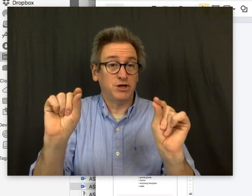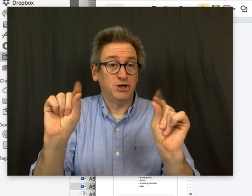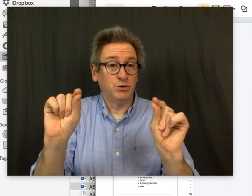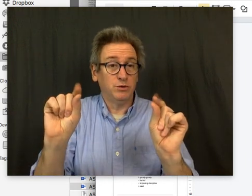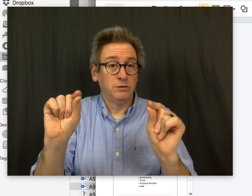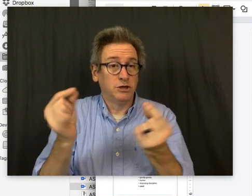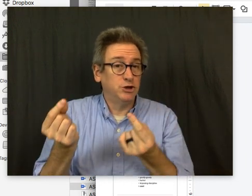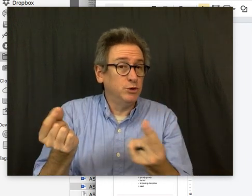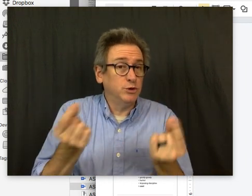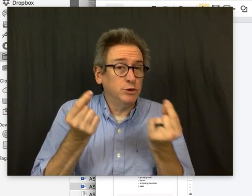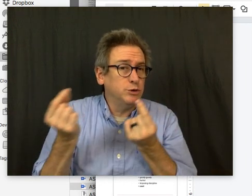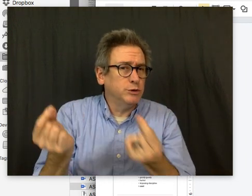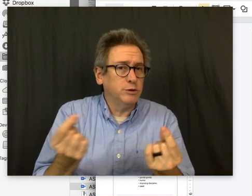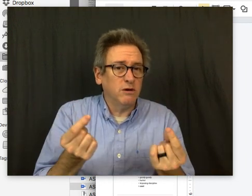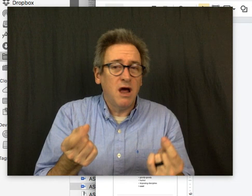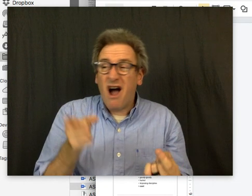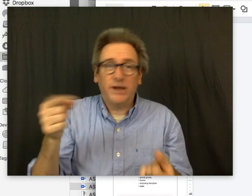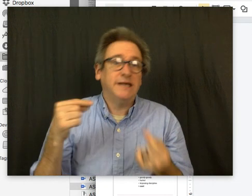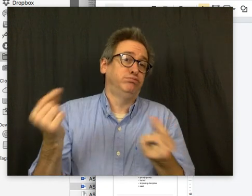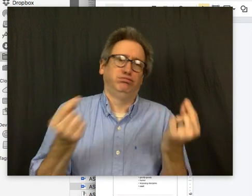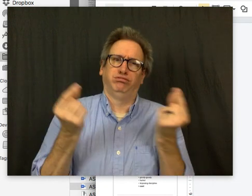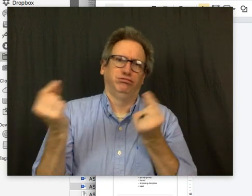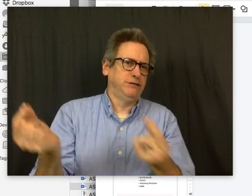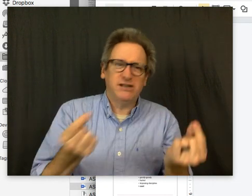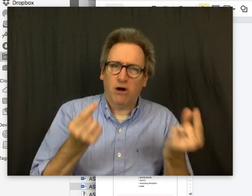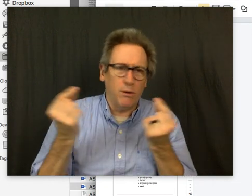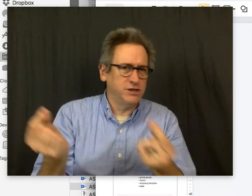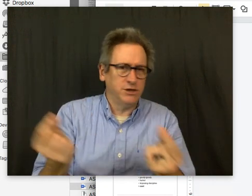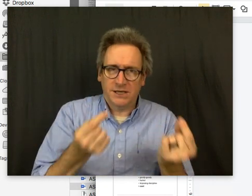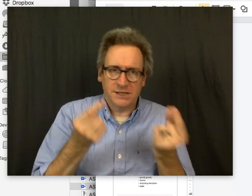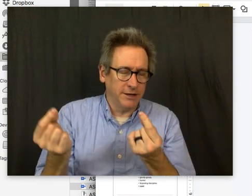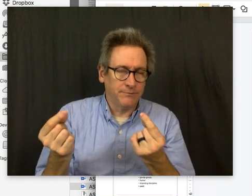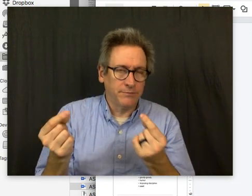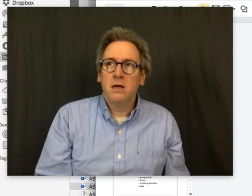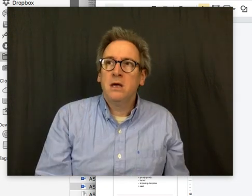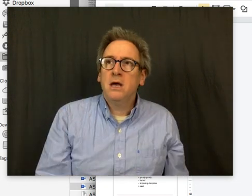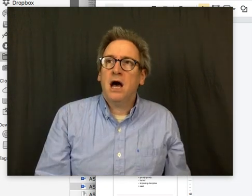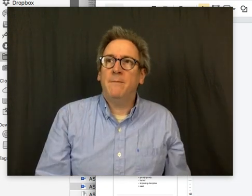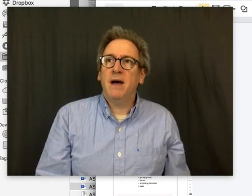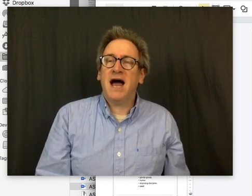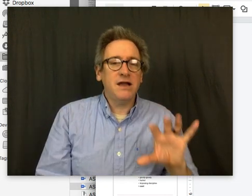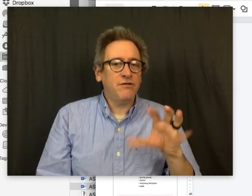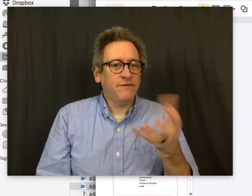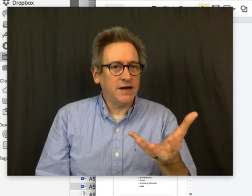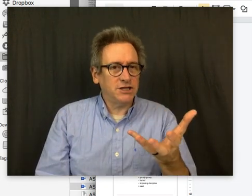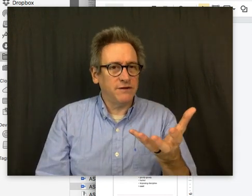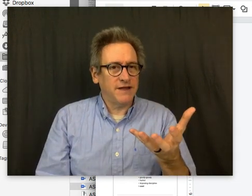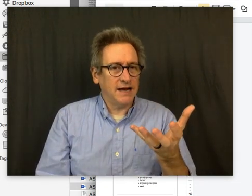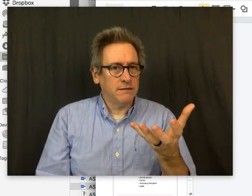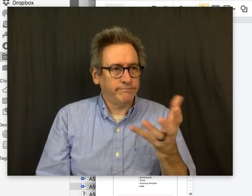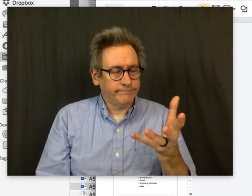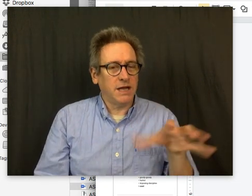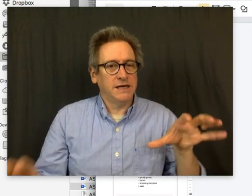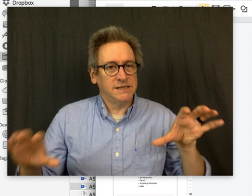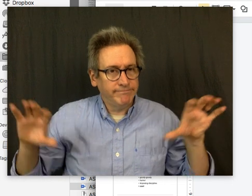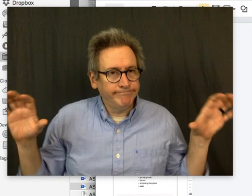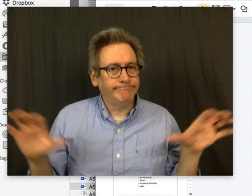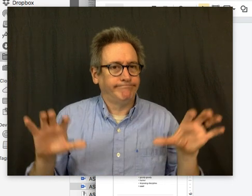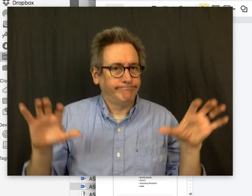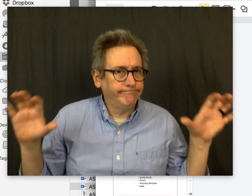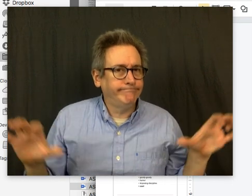Remember to do. He's always doing something. Another variation of that